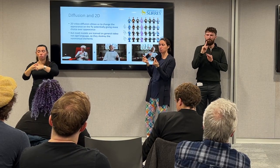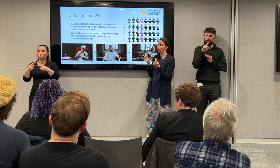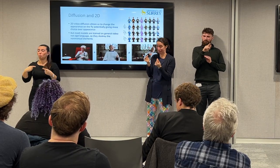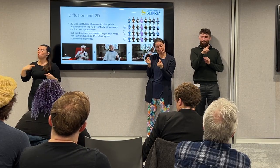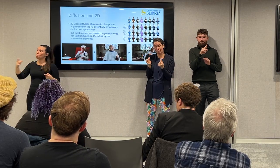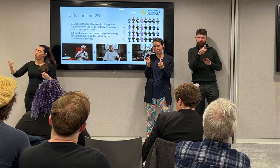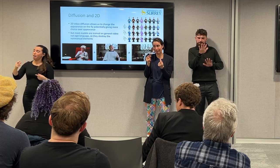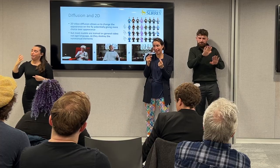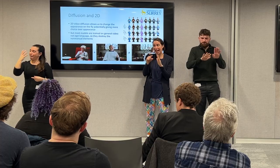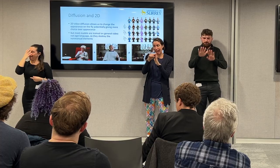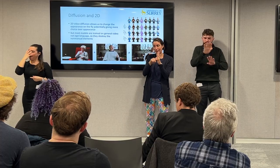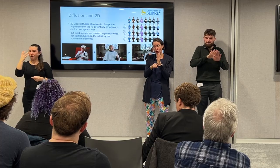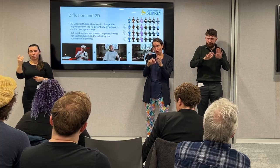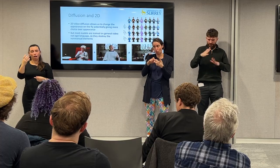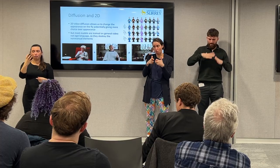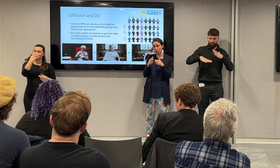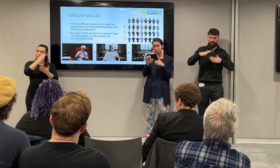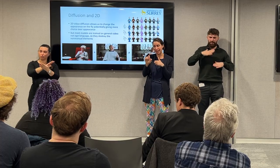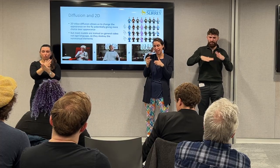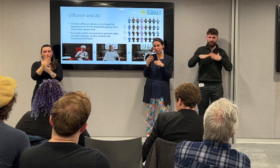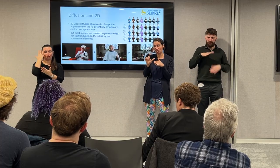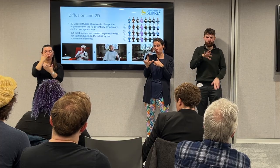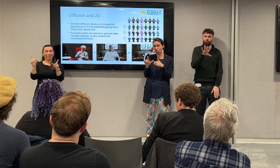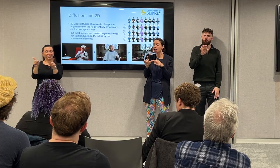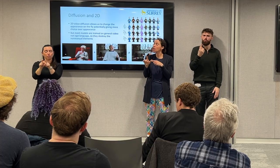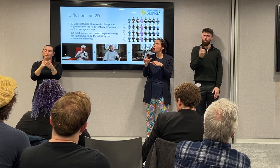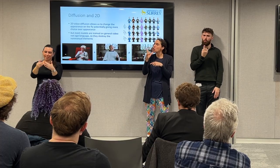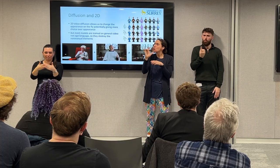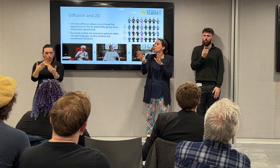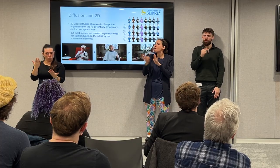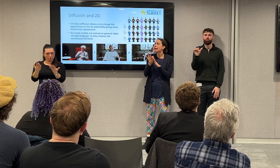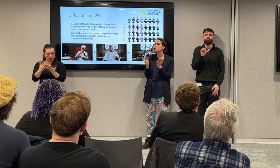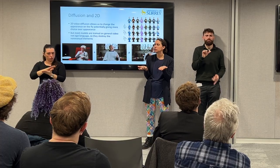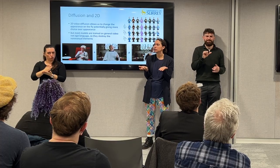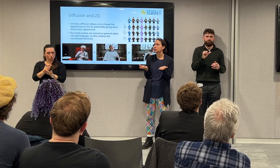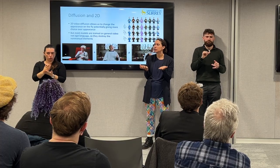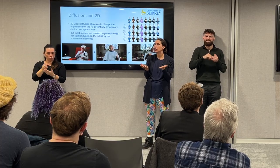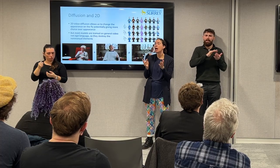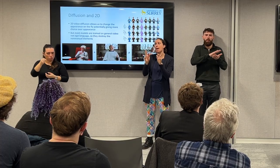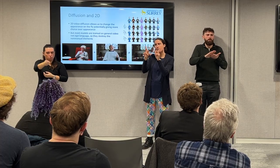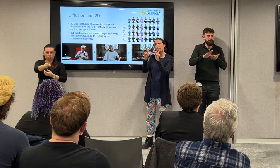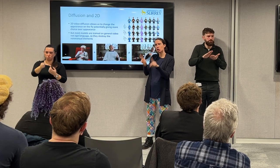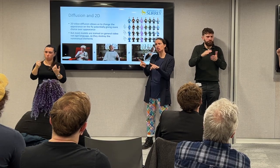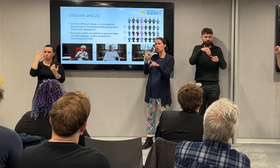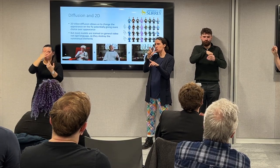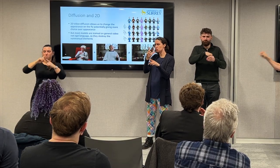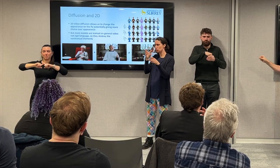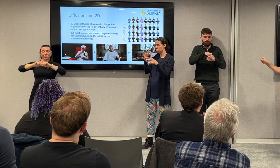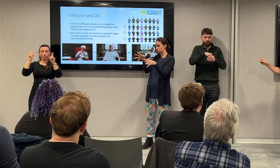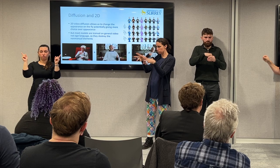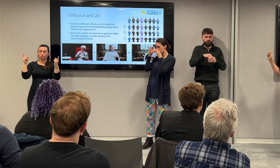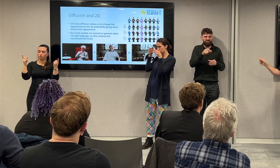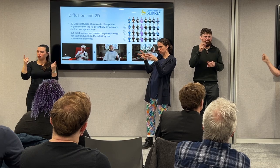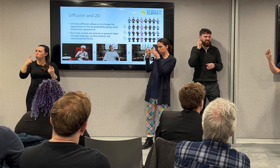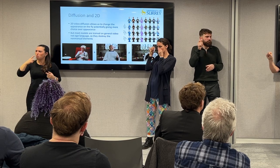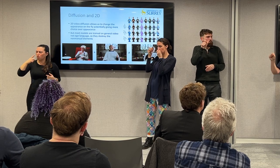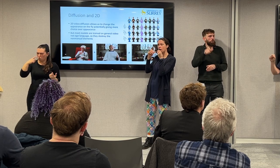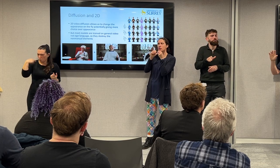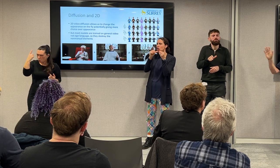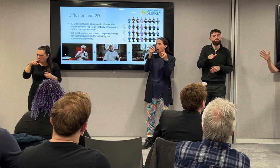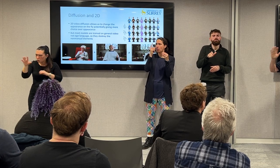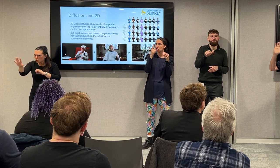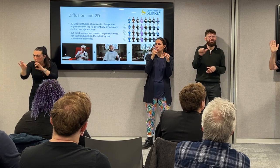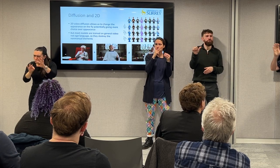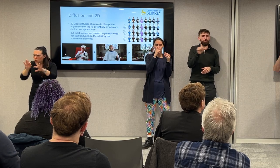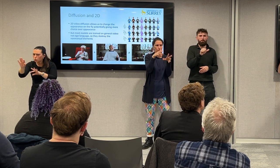about choice. Who has the choice? The choice should lie with the stakeholder, right? The person that's consuming it, not with the person that's actually providing it.